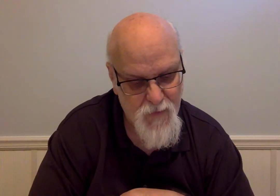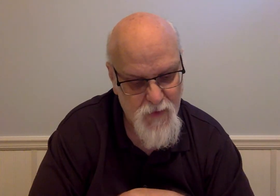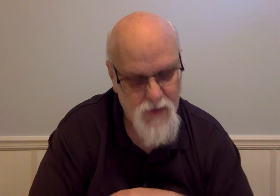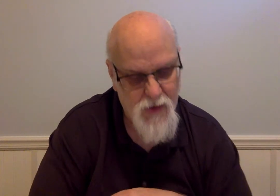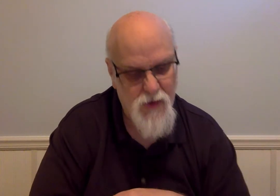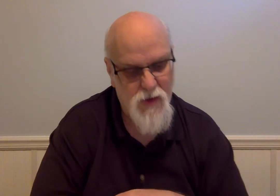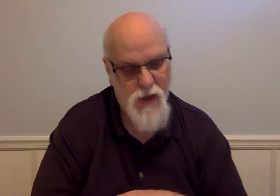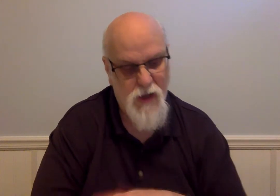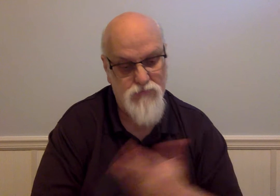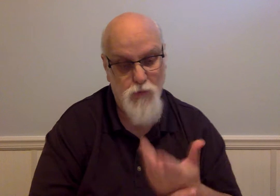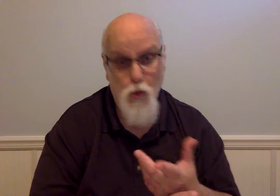grandmother.